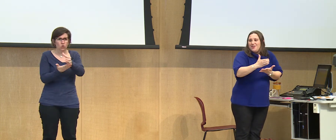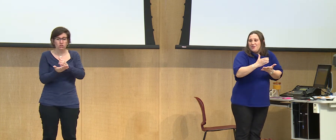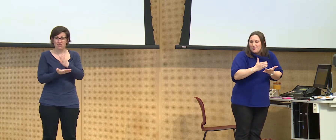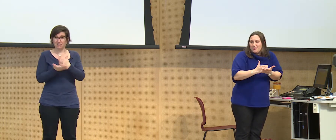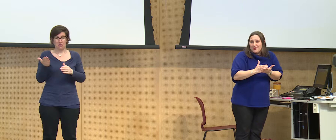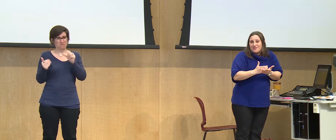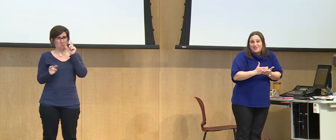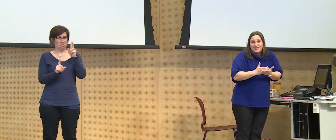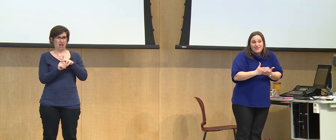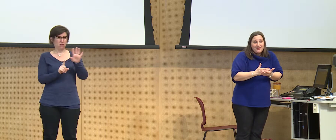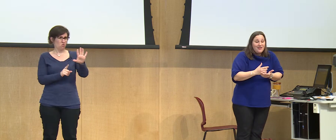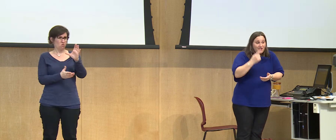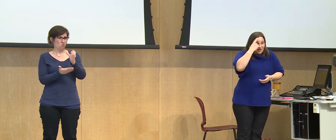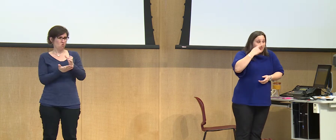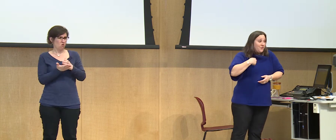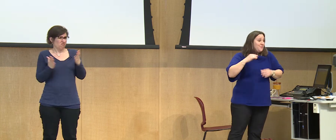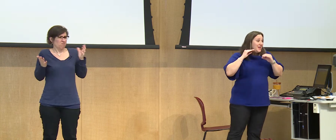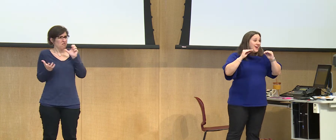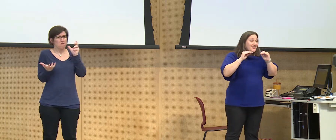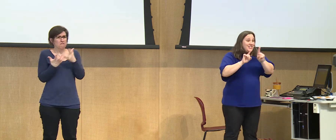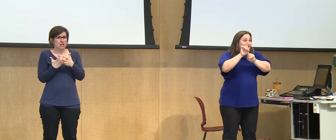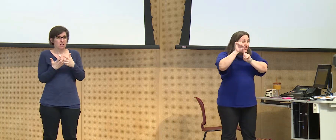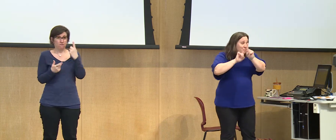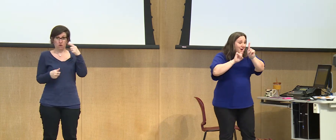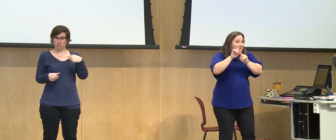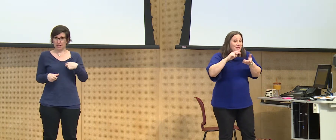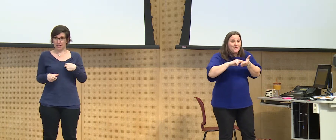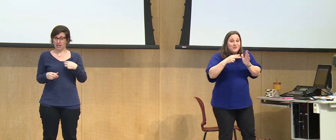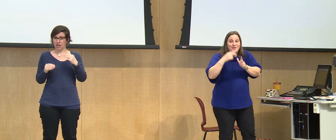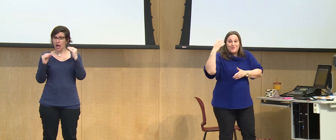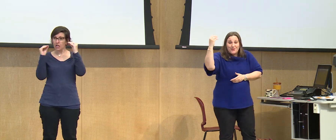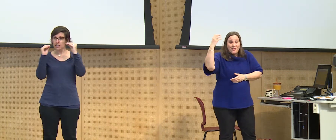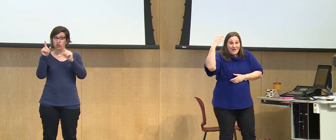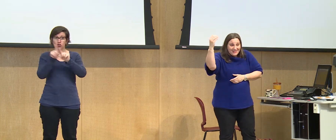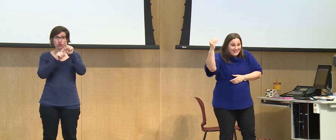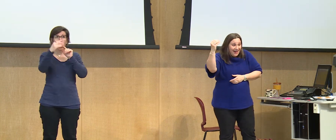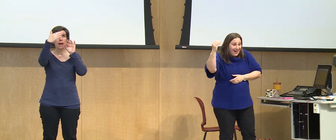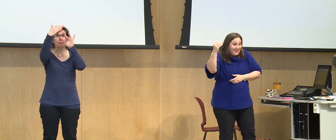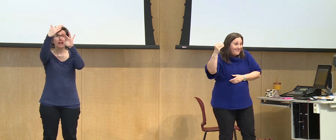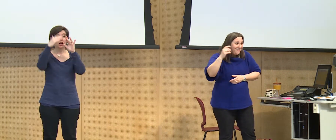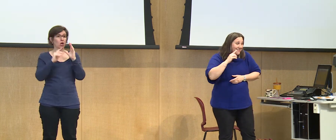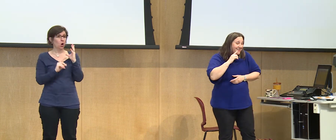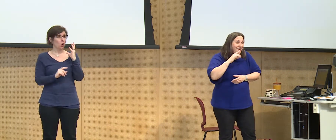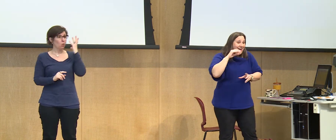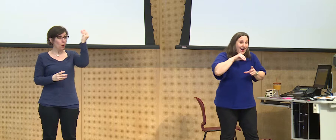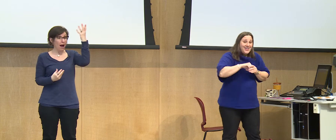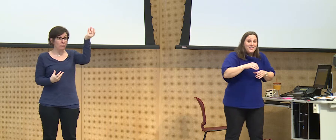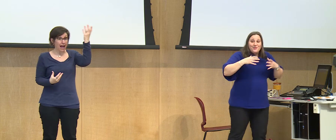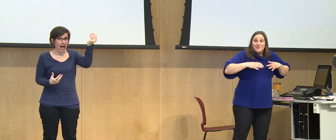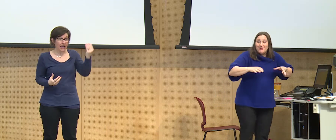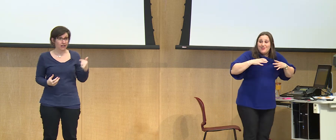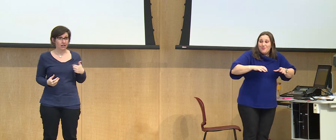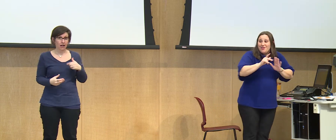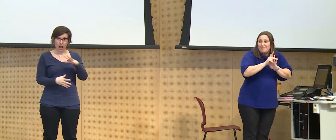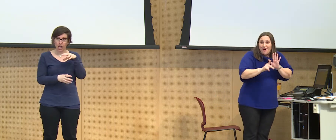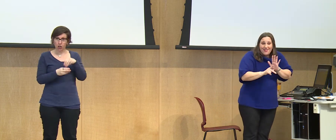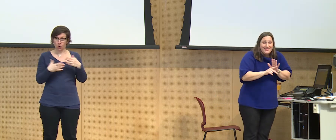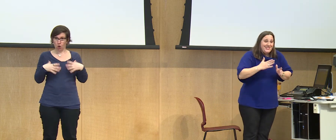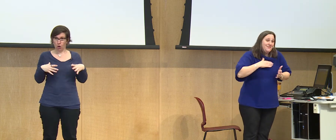your course. For me, I teach astronomy, which means we go outside. I include a clothing policy in